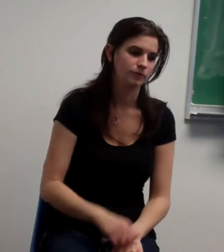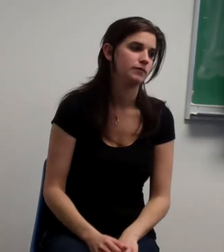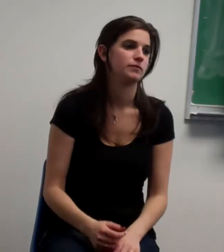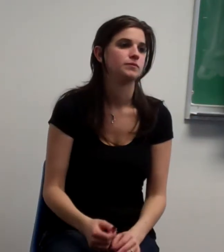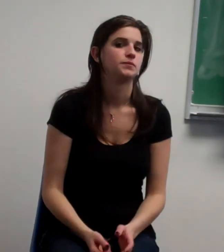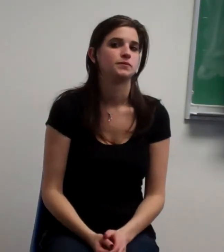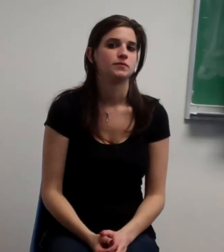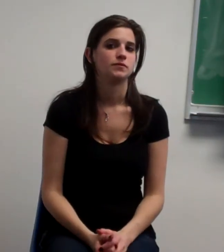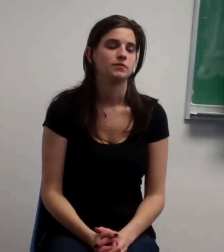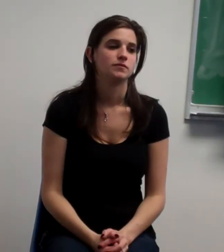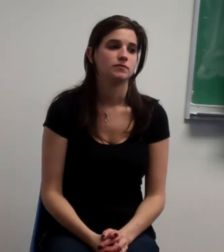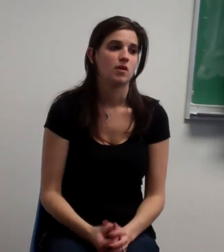questions?